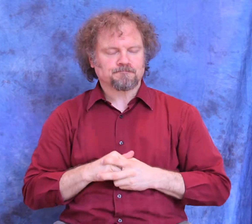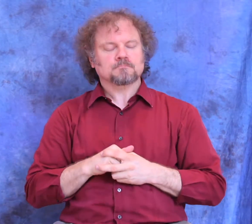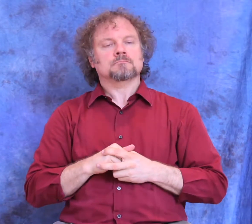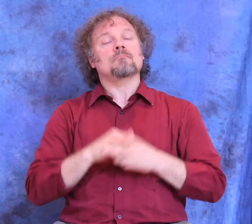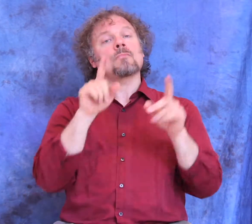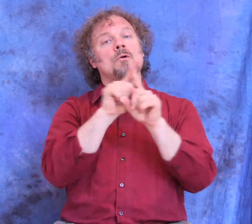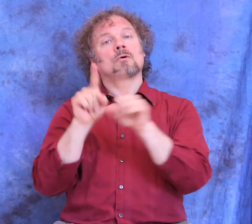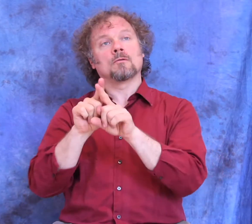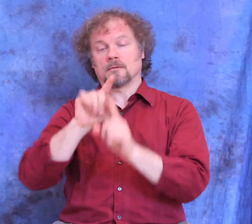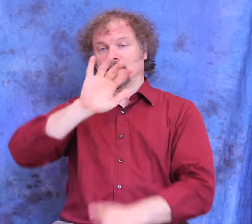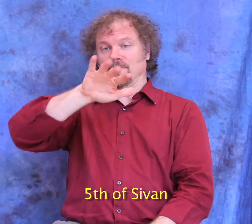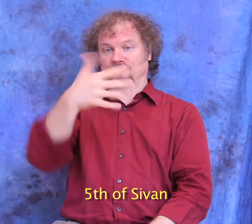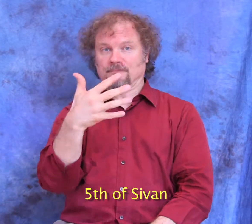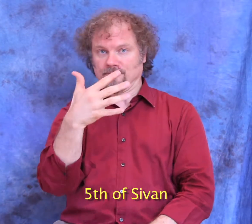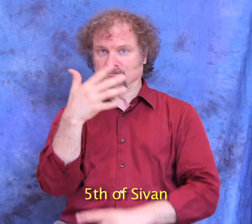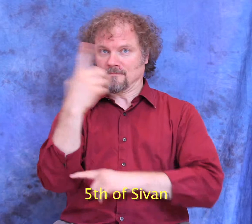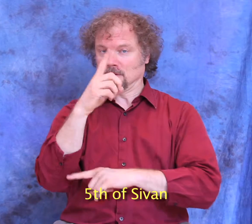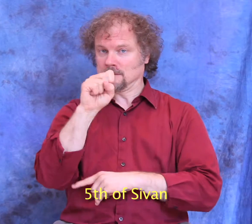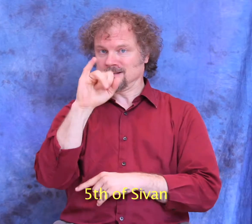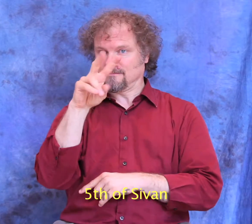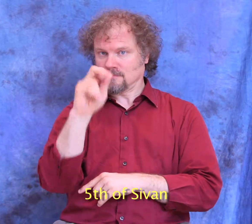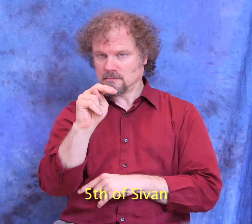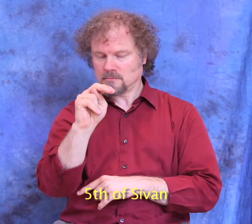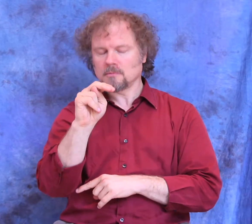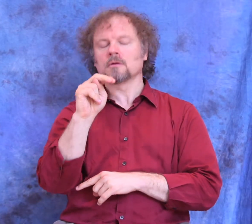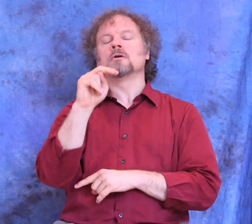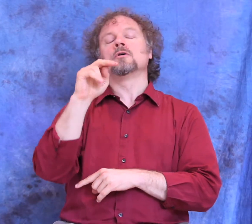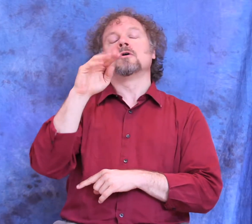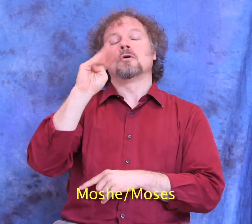Also, on the 5th of Sivan, Moshe's mother, Yocheved,